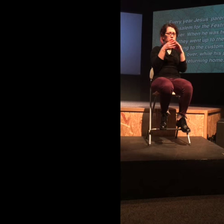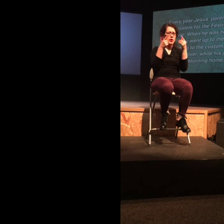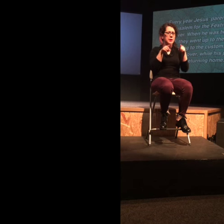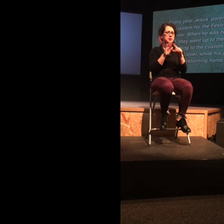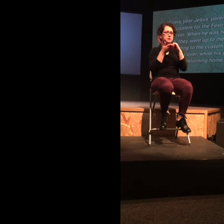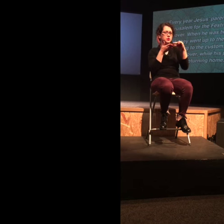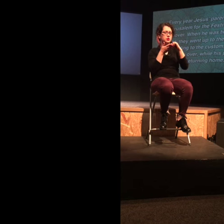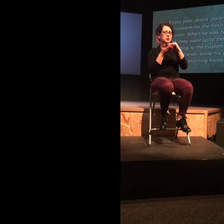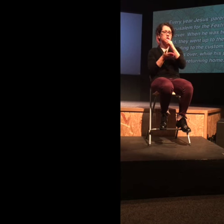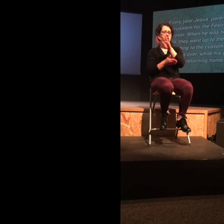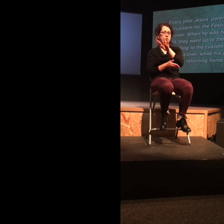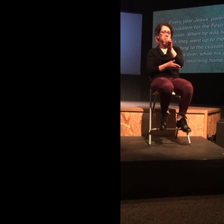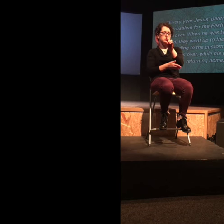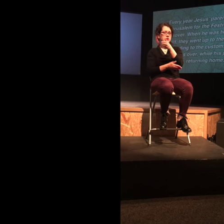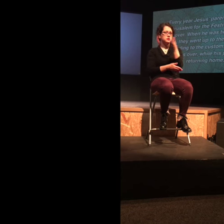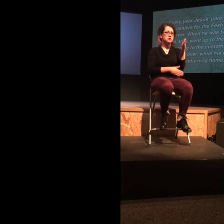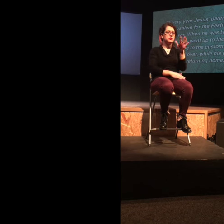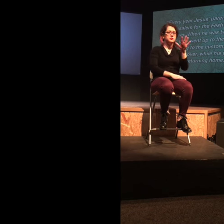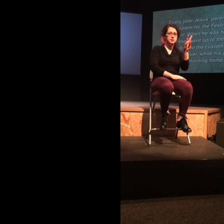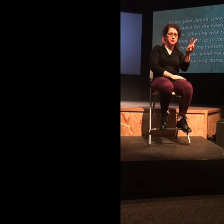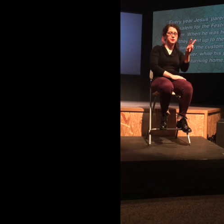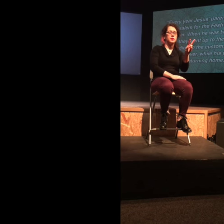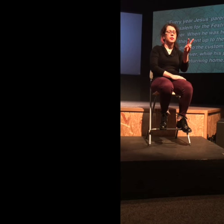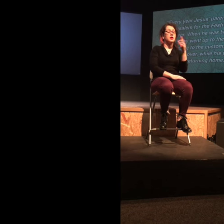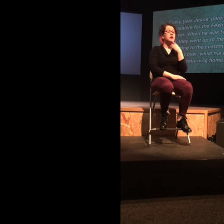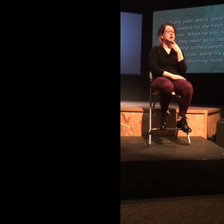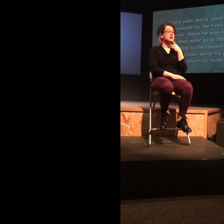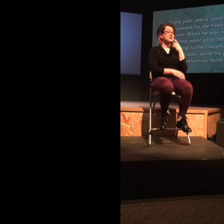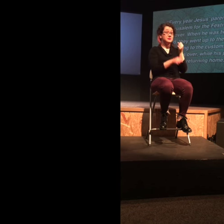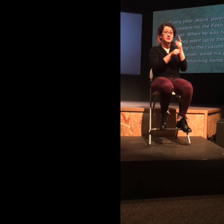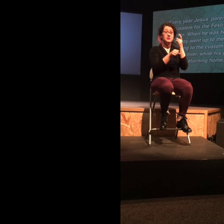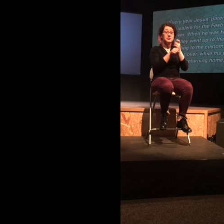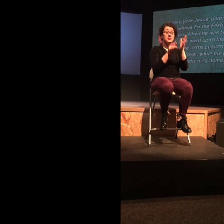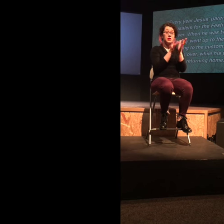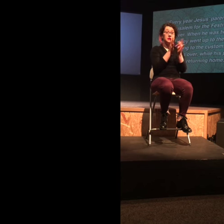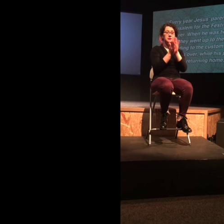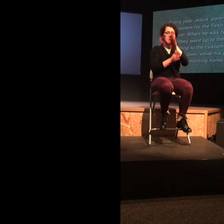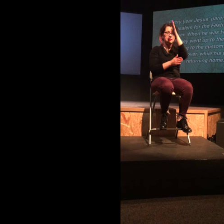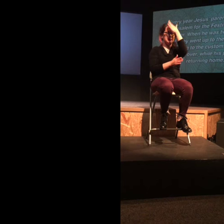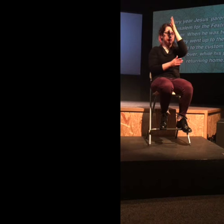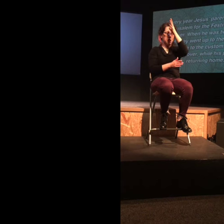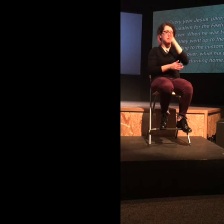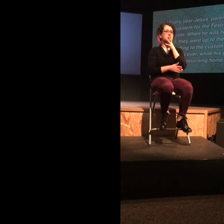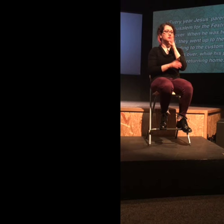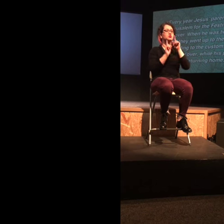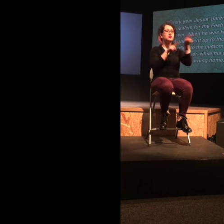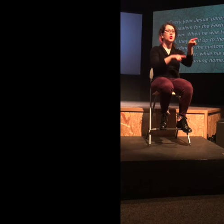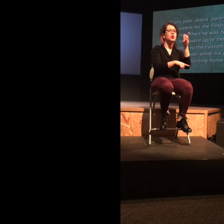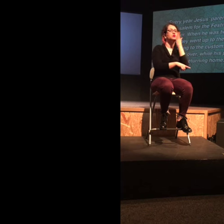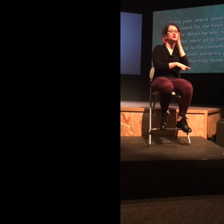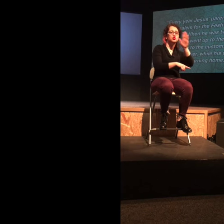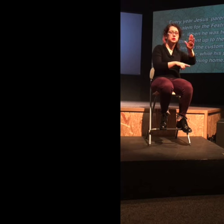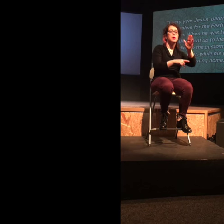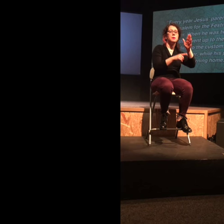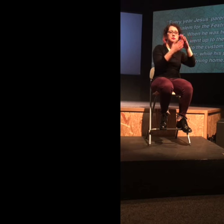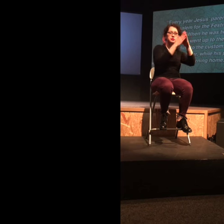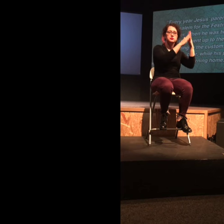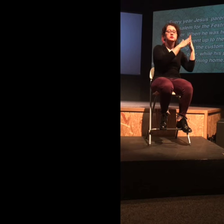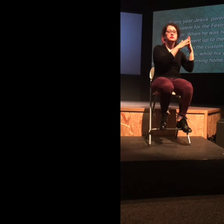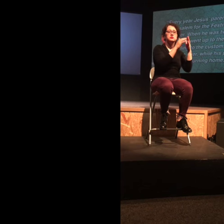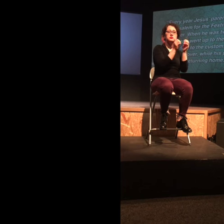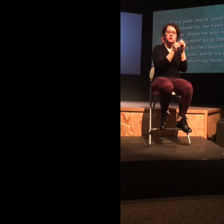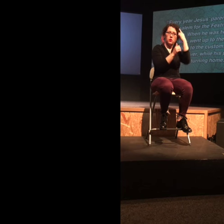to 52. And this is a portion of it. It says, every year Jesus' parents went to Jerusalem for the festival of the Passover. When Jesus, was